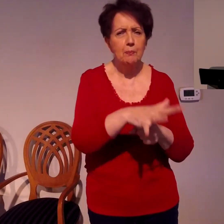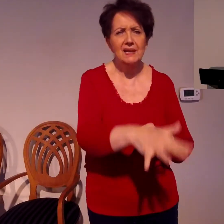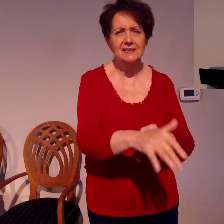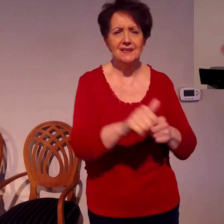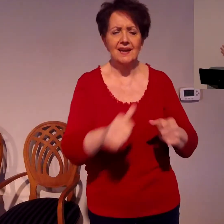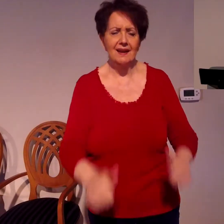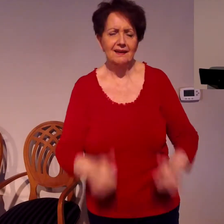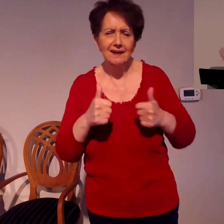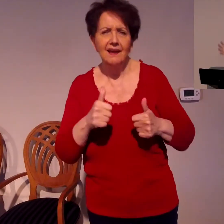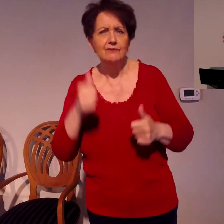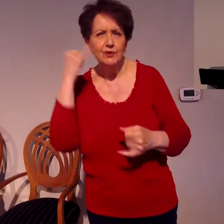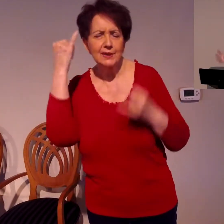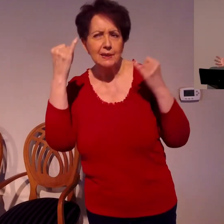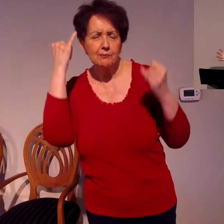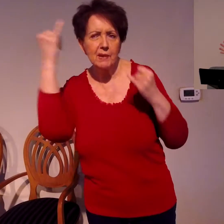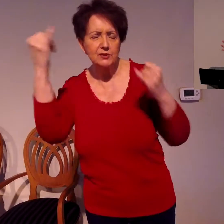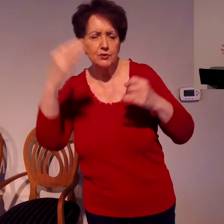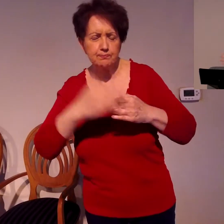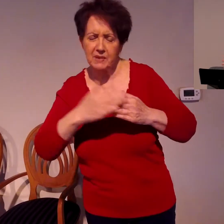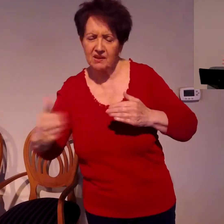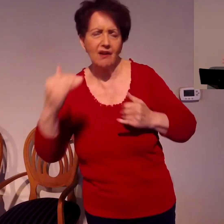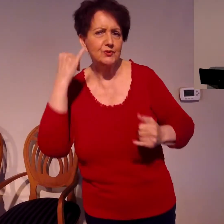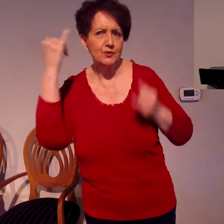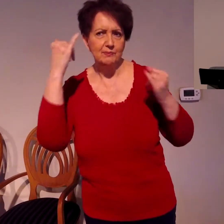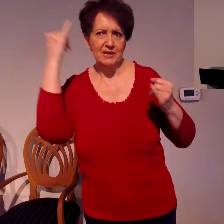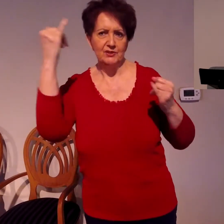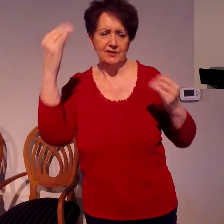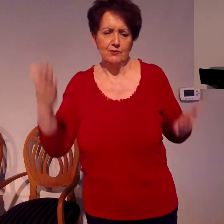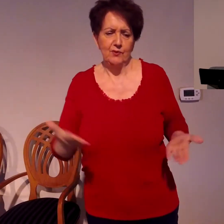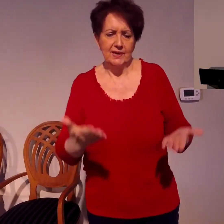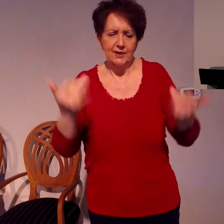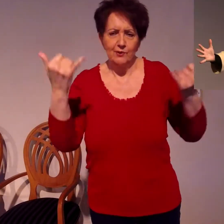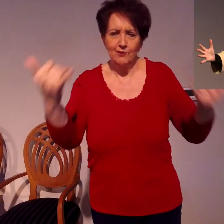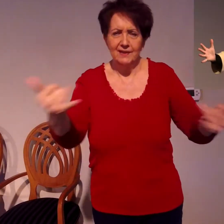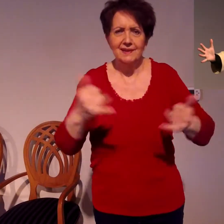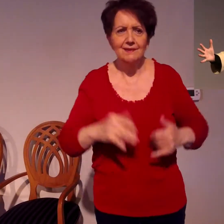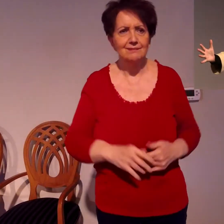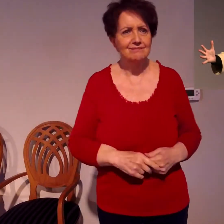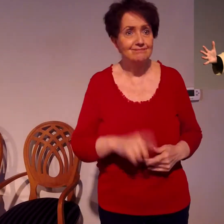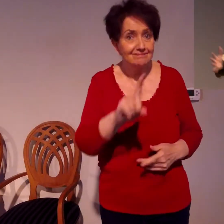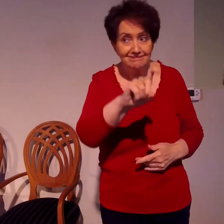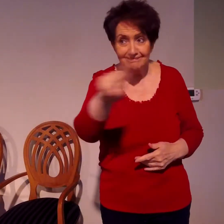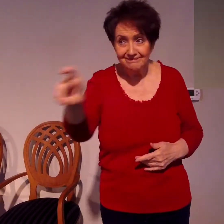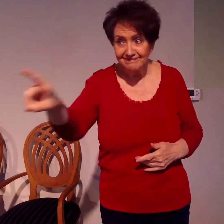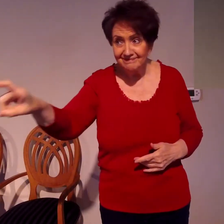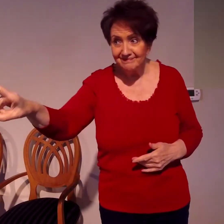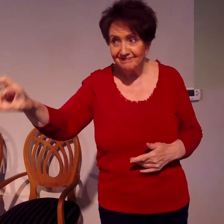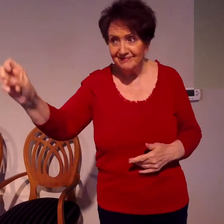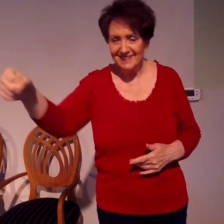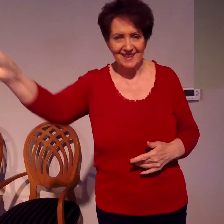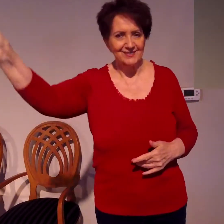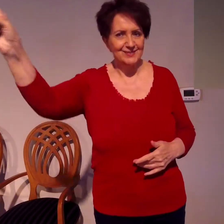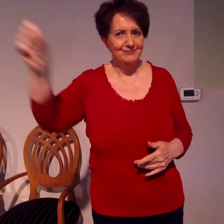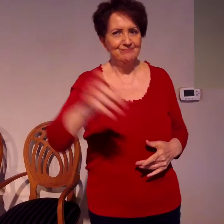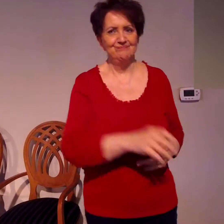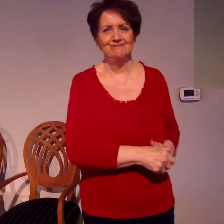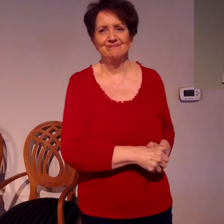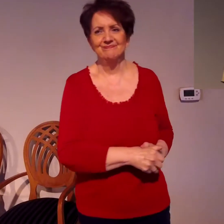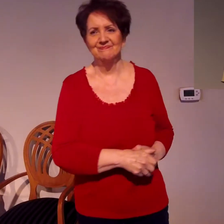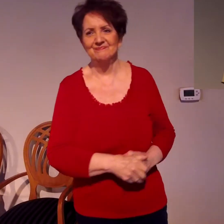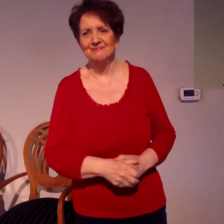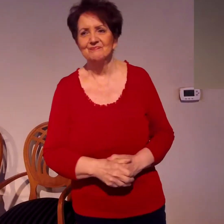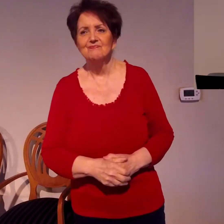imagine or beyond your own imagination right here and right now? Yes.